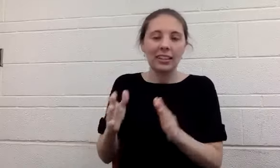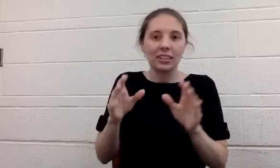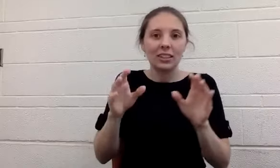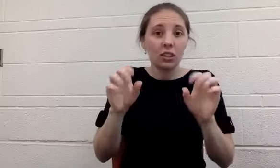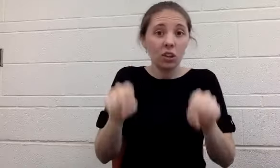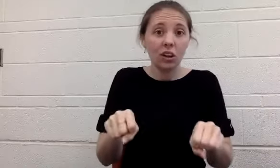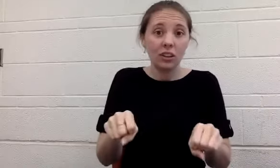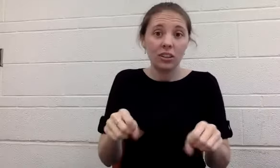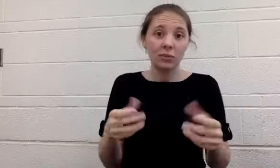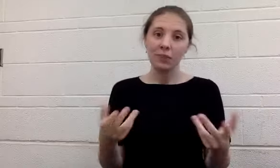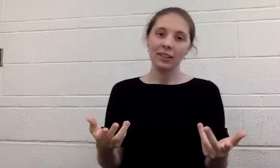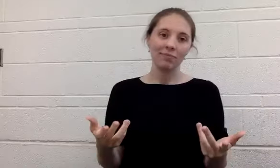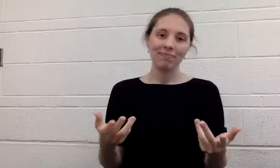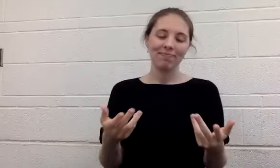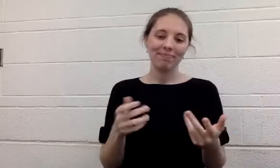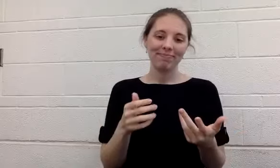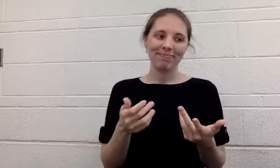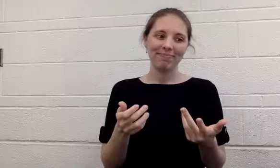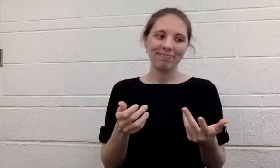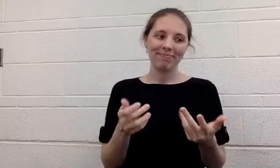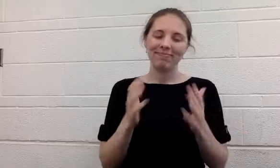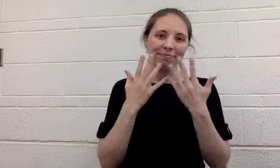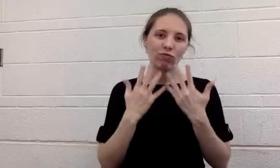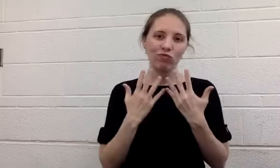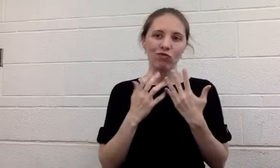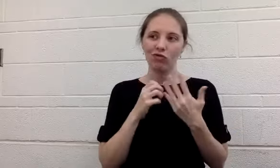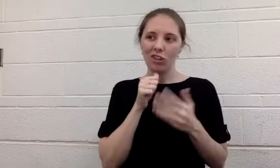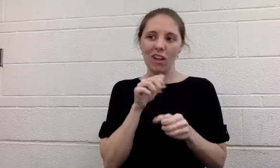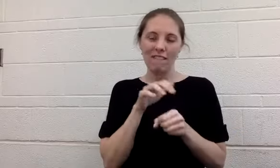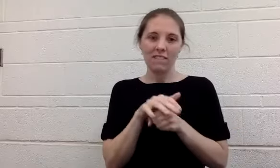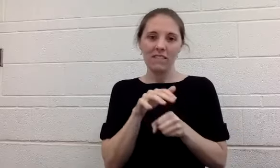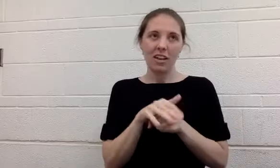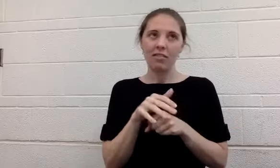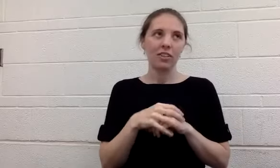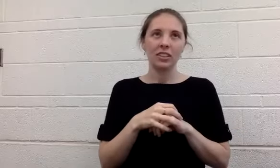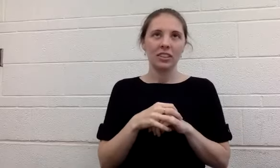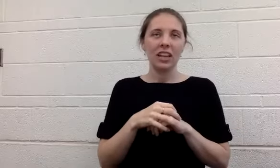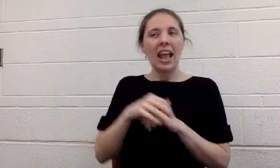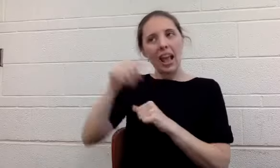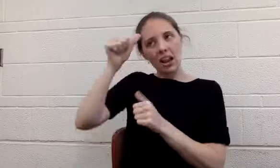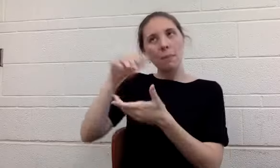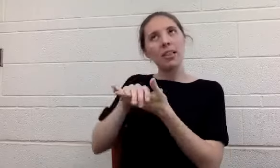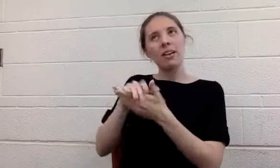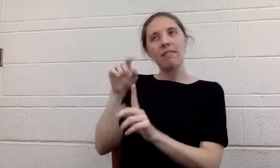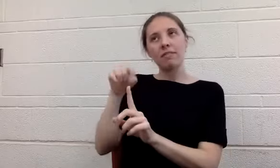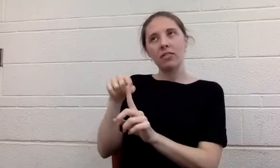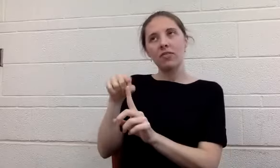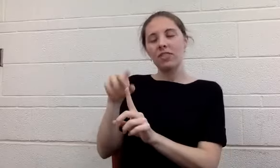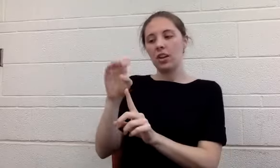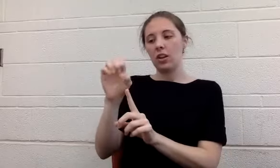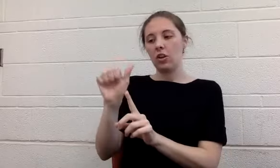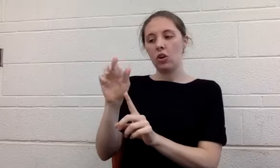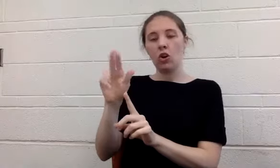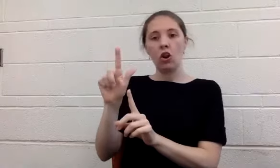there, carrying all those guys. Again, if loving them could fix them, we certainly would, none of us need to be here. But,